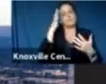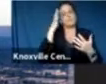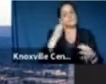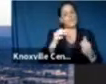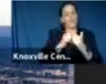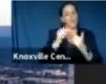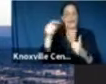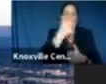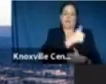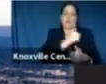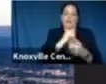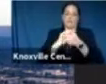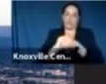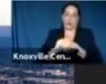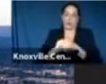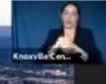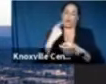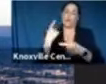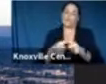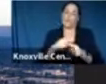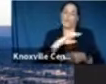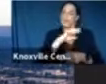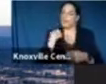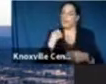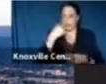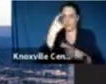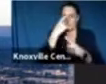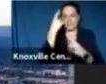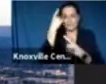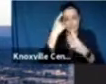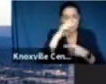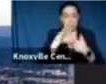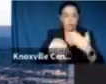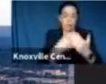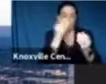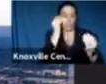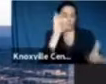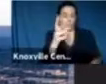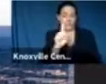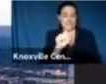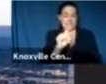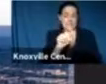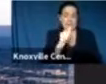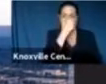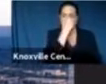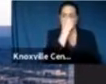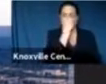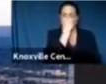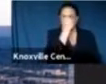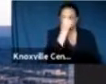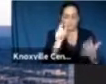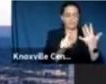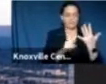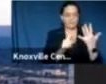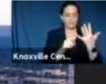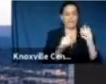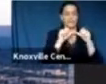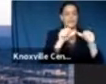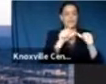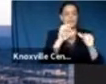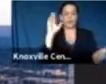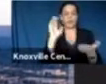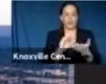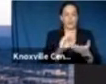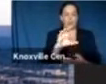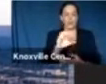hospital partners, as well as taking all the data into consideration. Our fifth benchmark, sustained or decreased